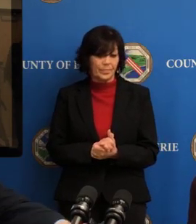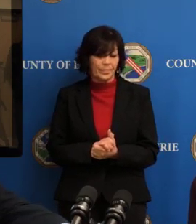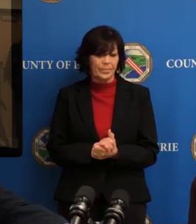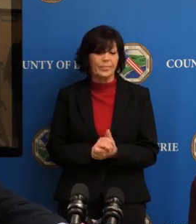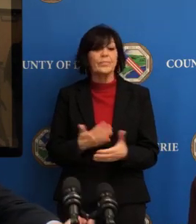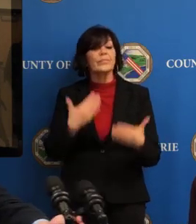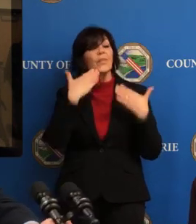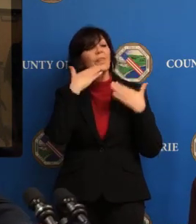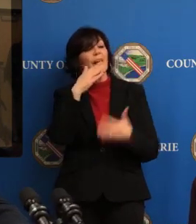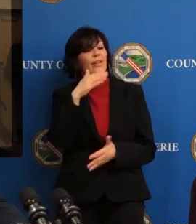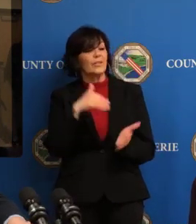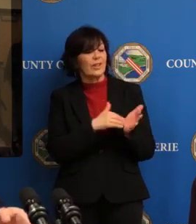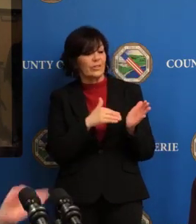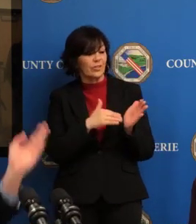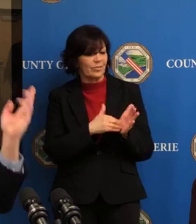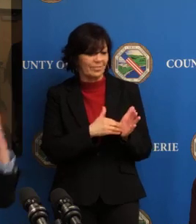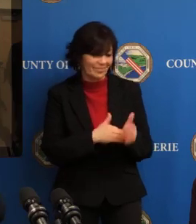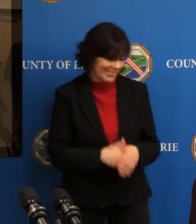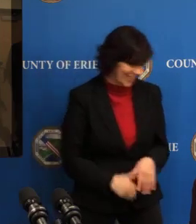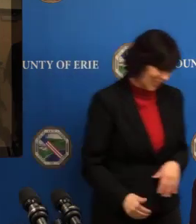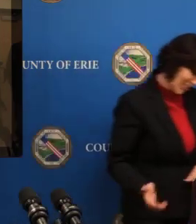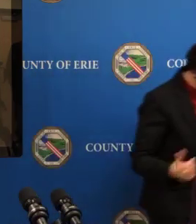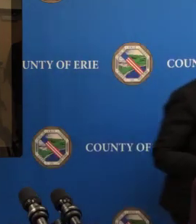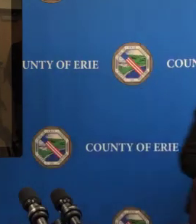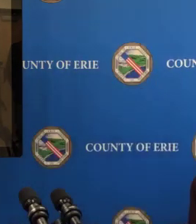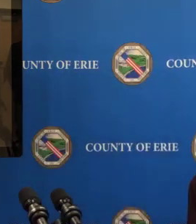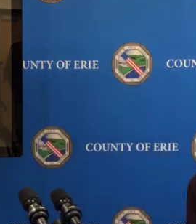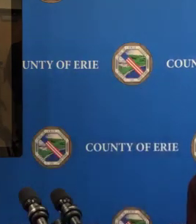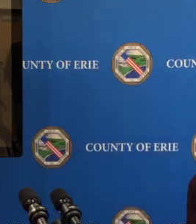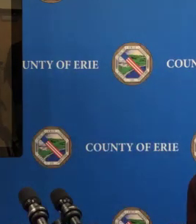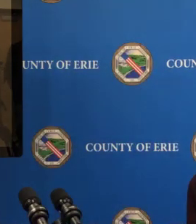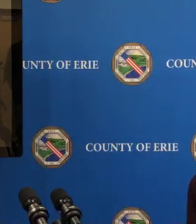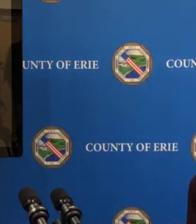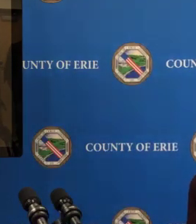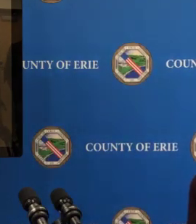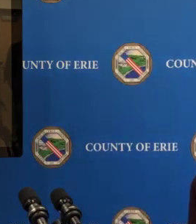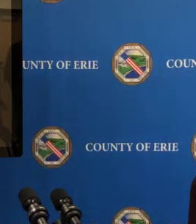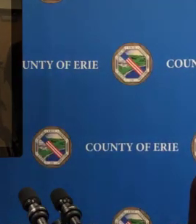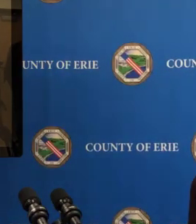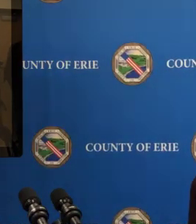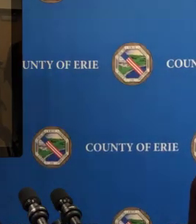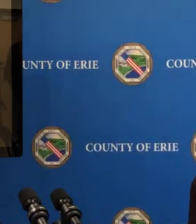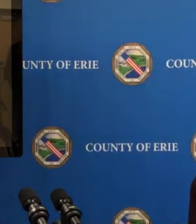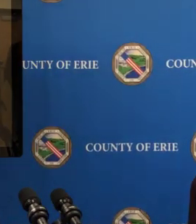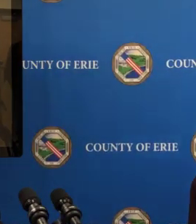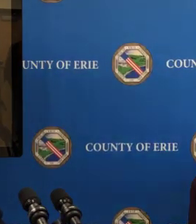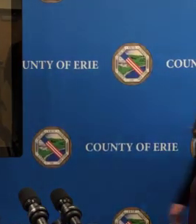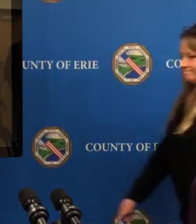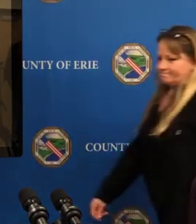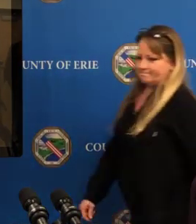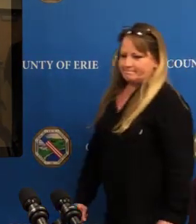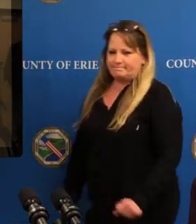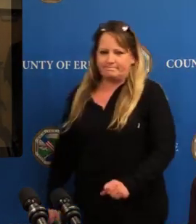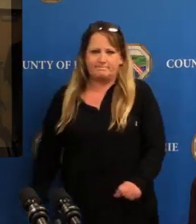Thank you, Doctor. Want to make a switch here with our friends from Deaf Access Services?